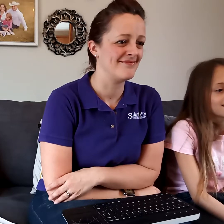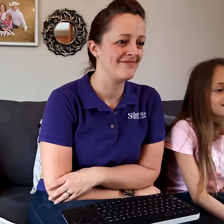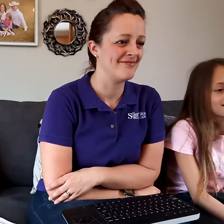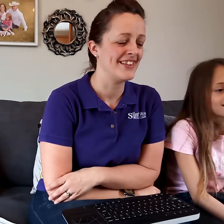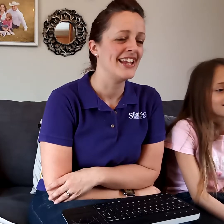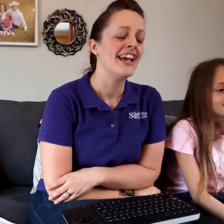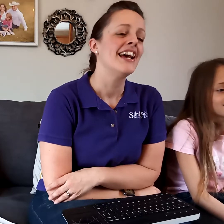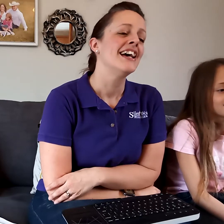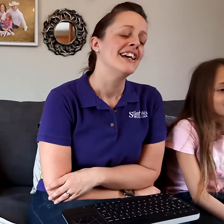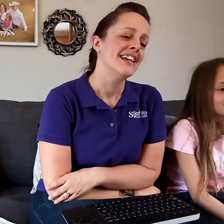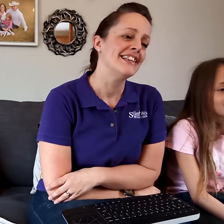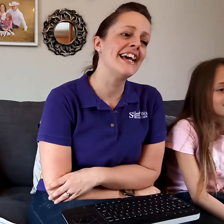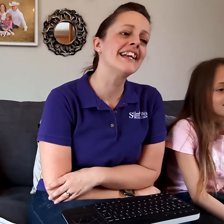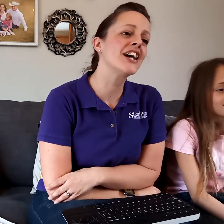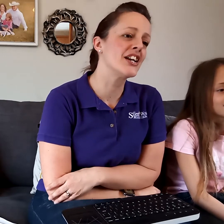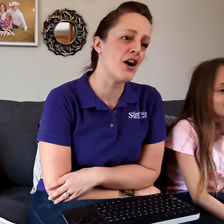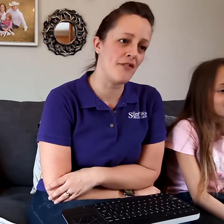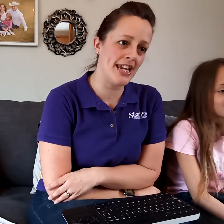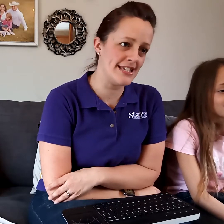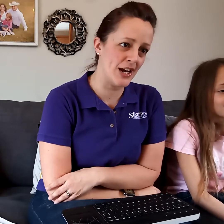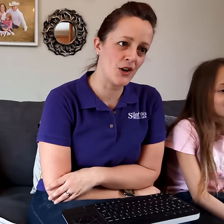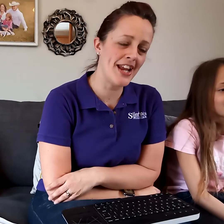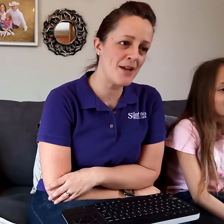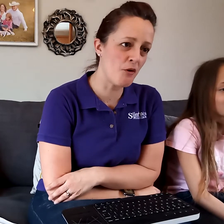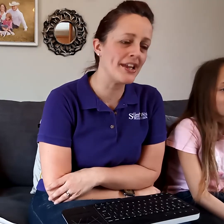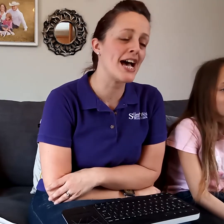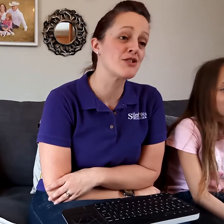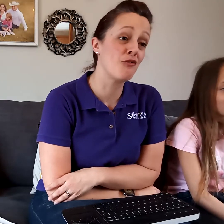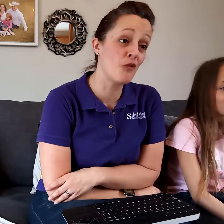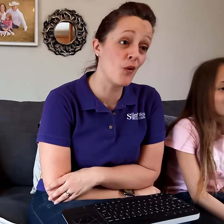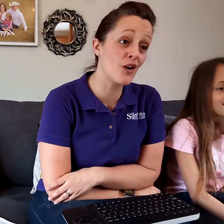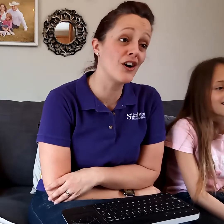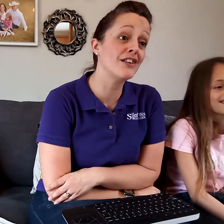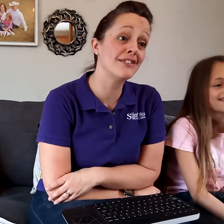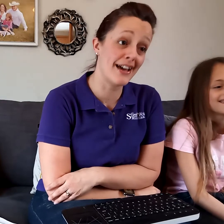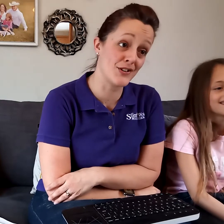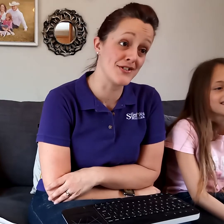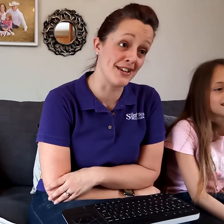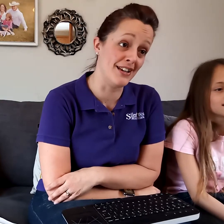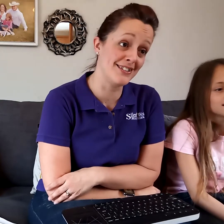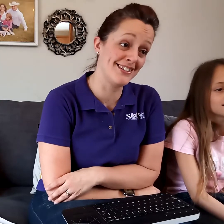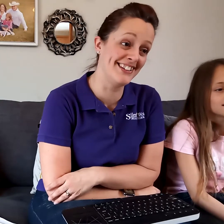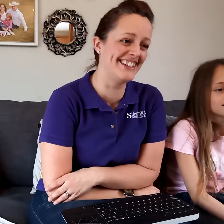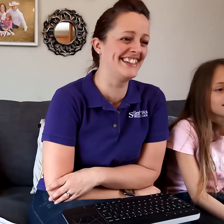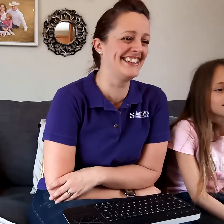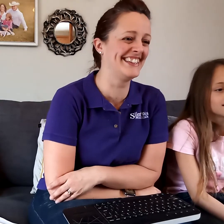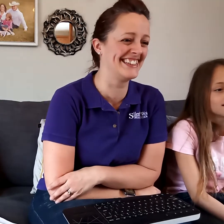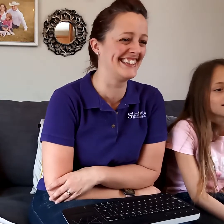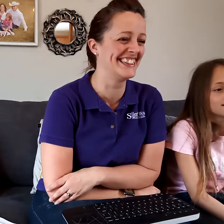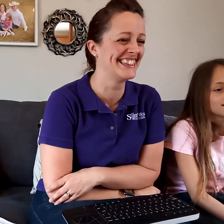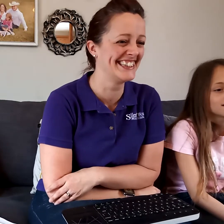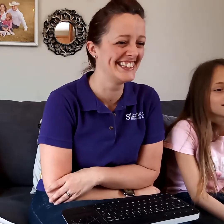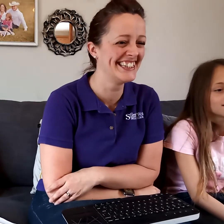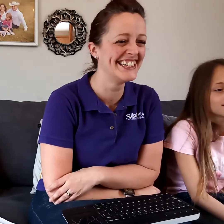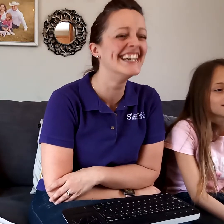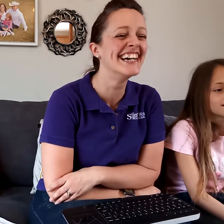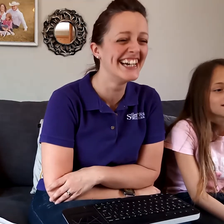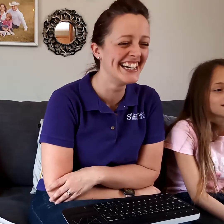L-A-N-A. Lana got off easy. Her name only has 4 letters in it. It doesn't have the same, too.